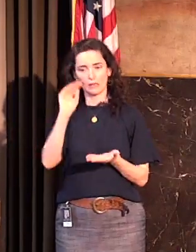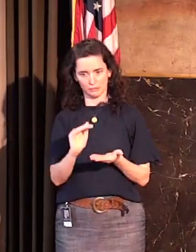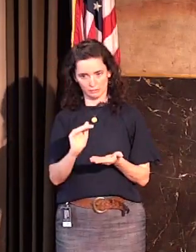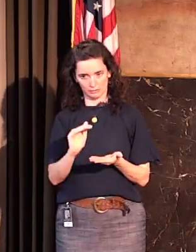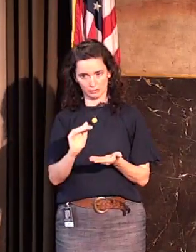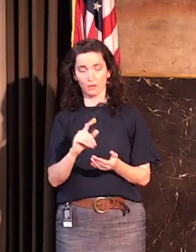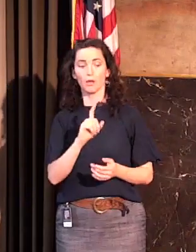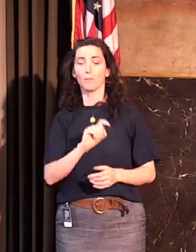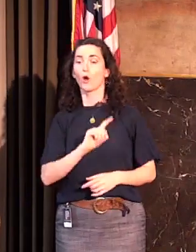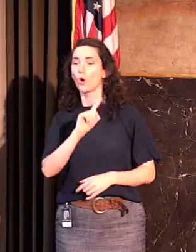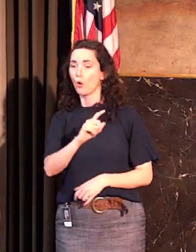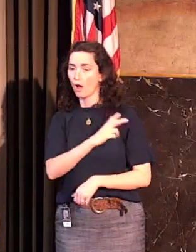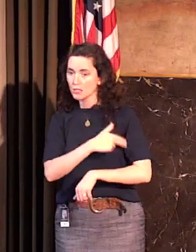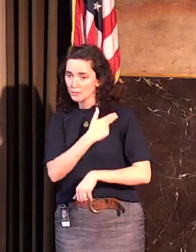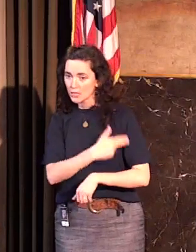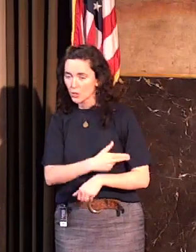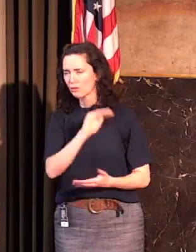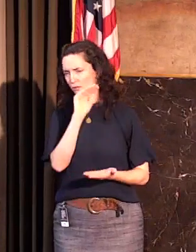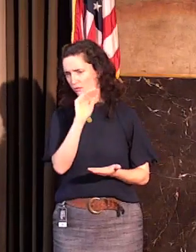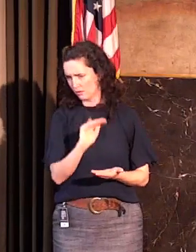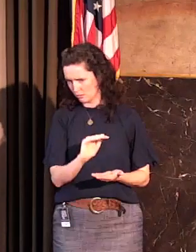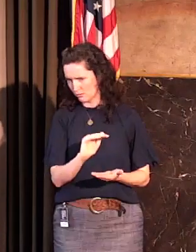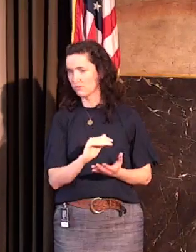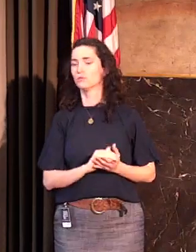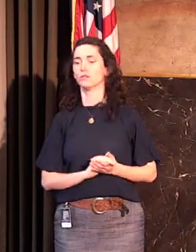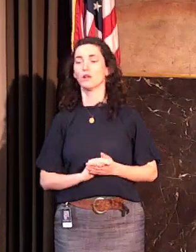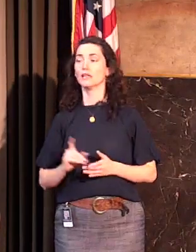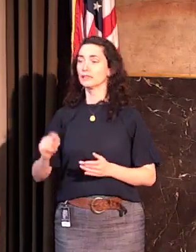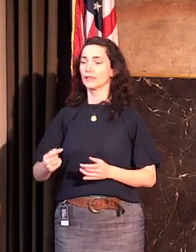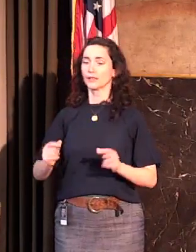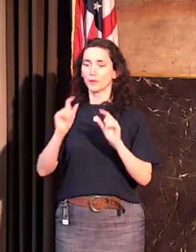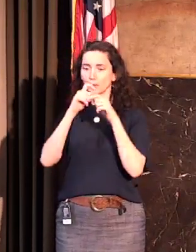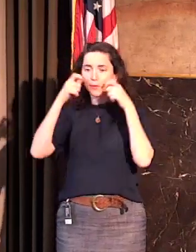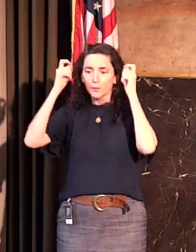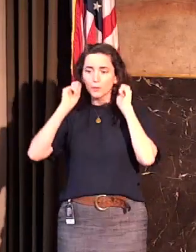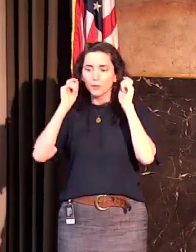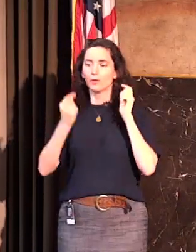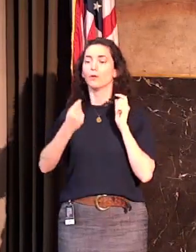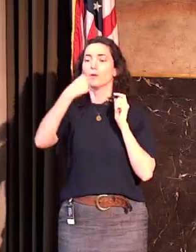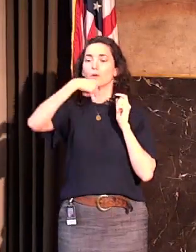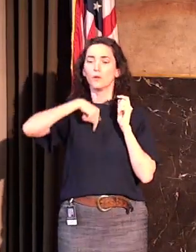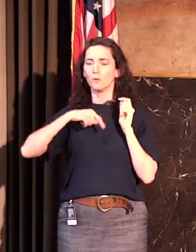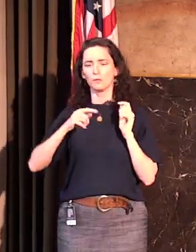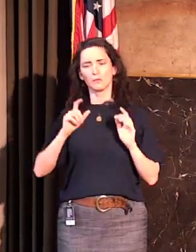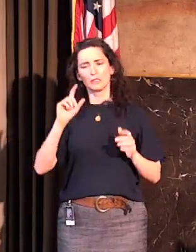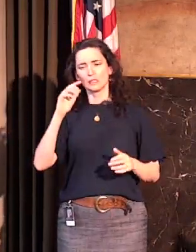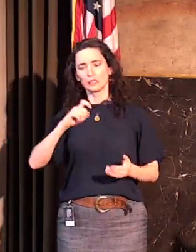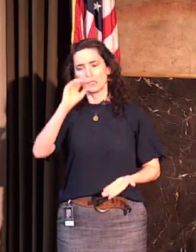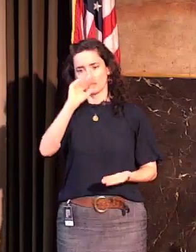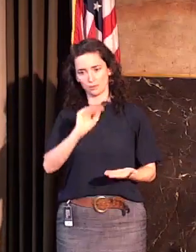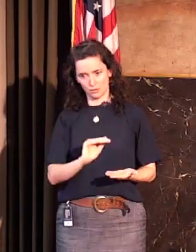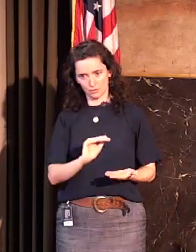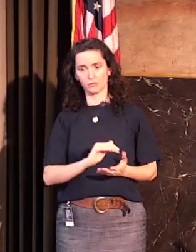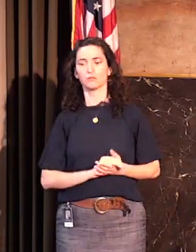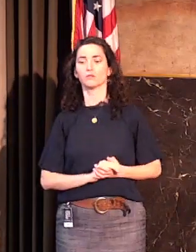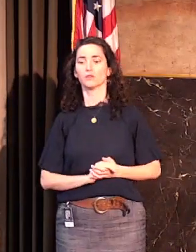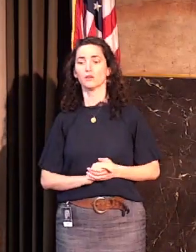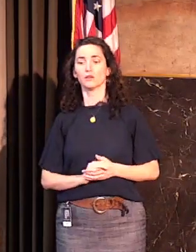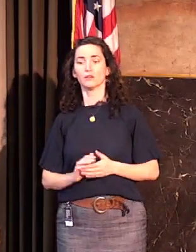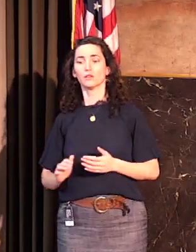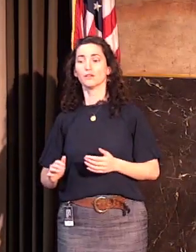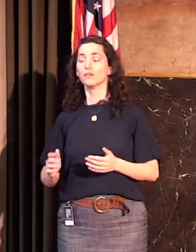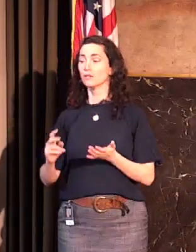medical attention and be admitted into the hospital, need oxygen therapy, for example, or their stay in the hospital will